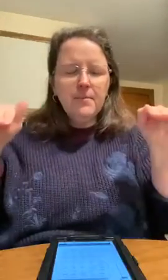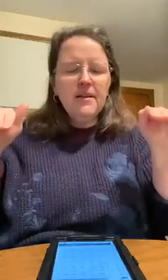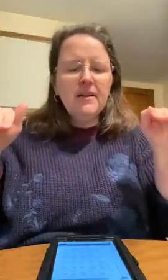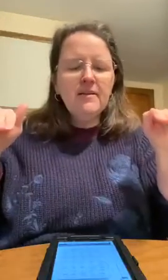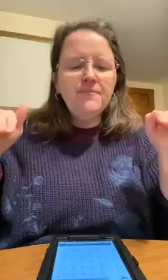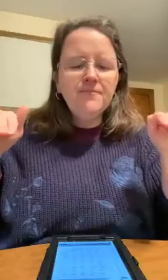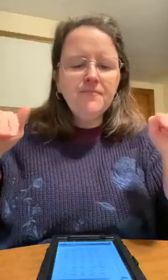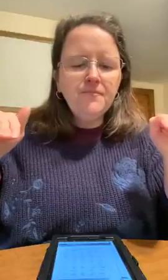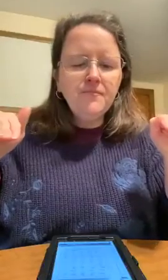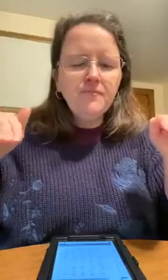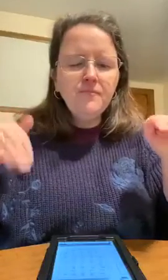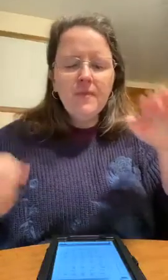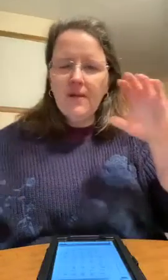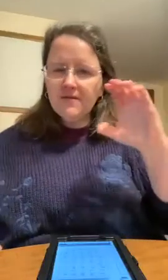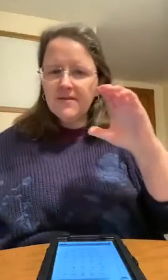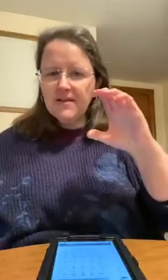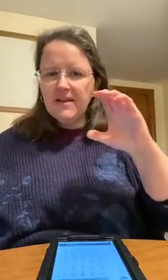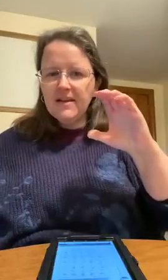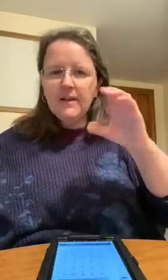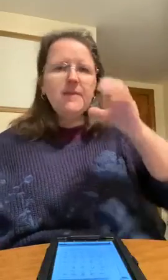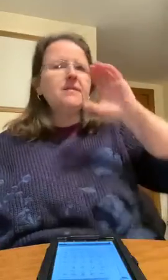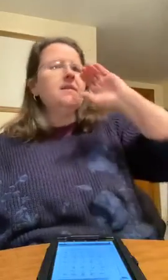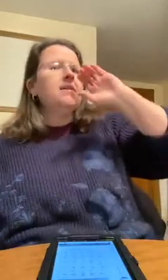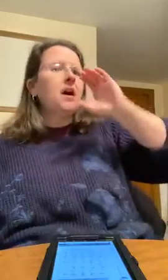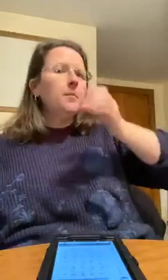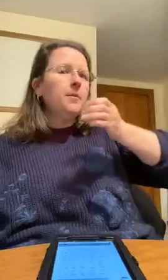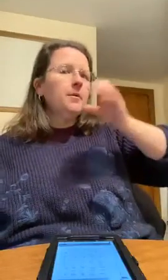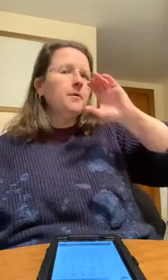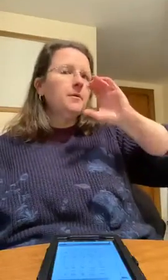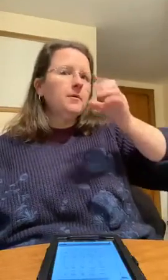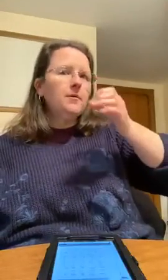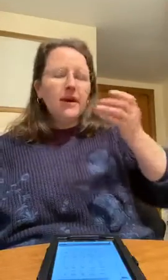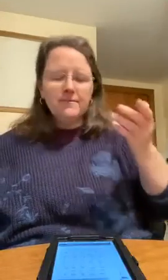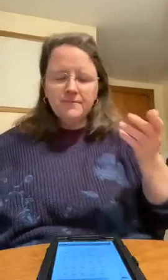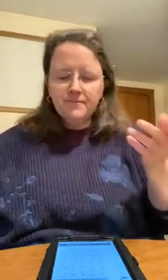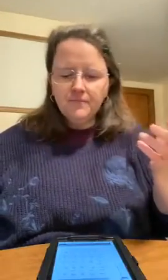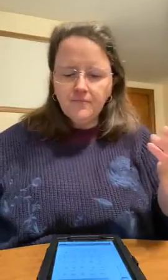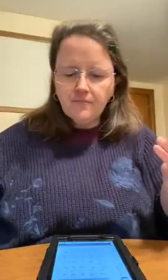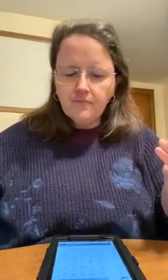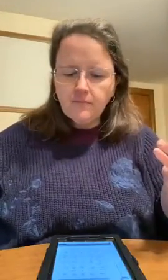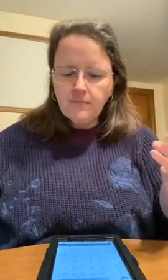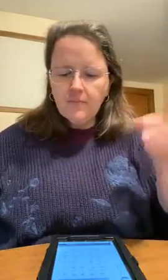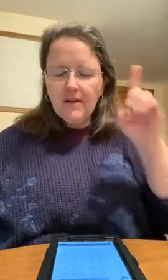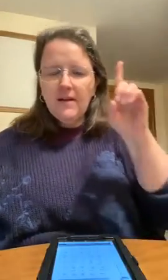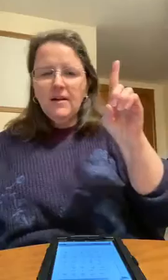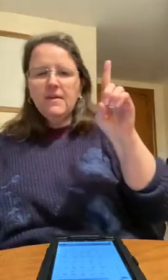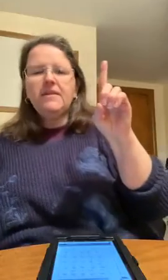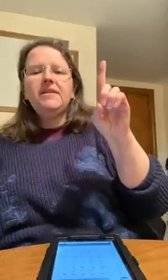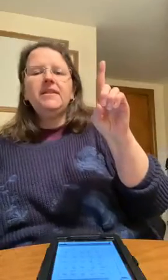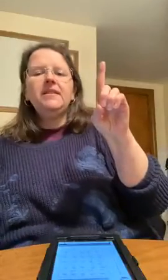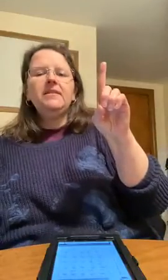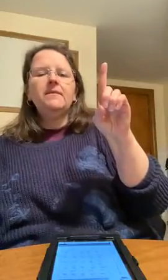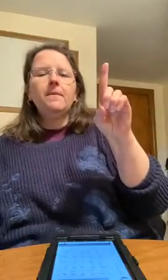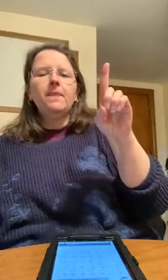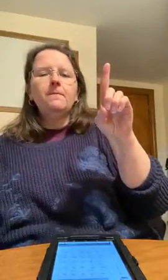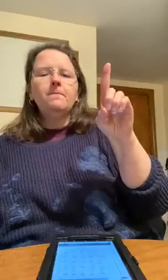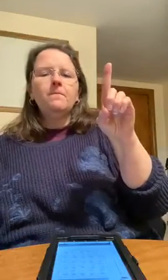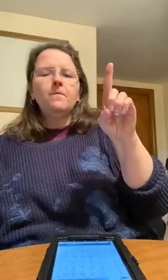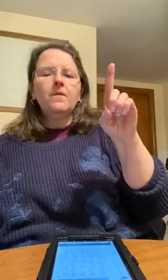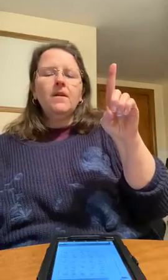B. There's the C, obviously, cup. Okay. The D.